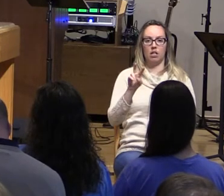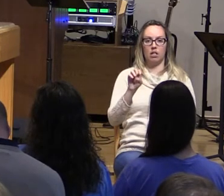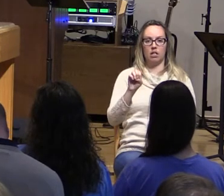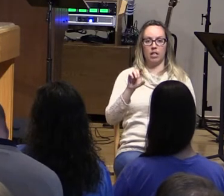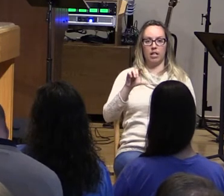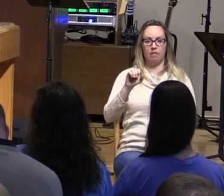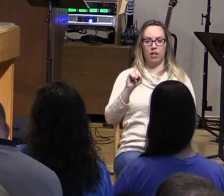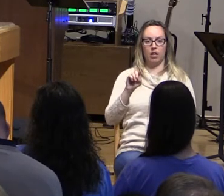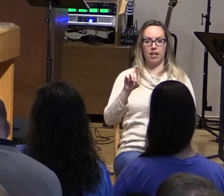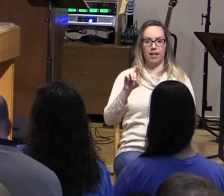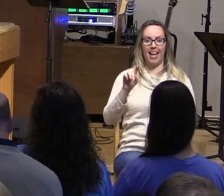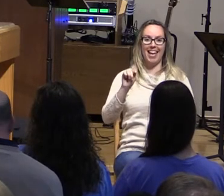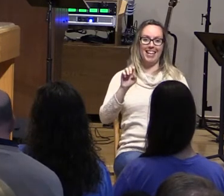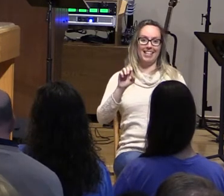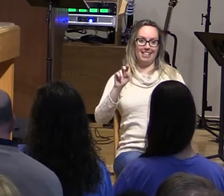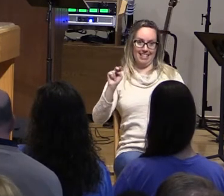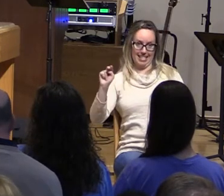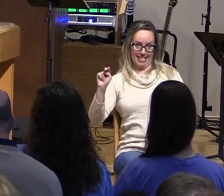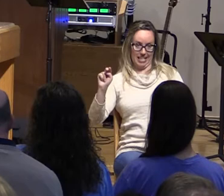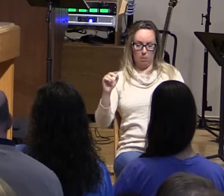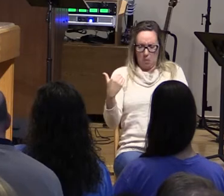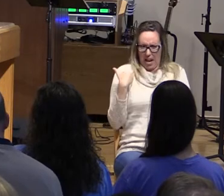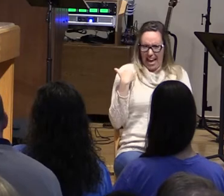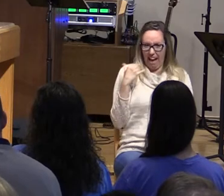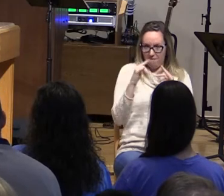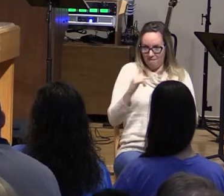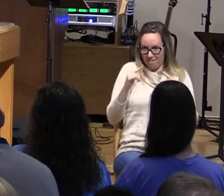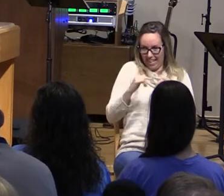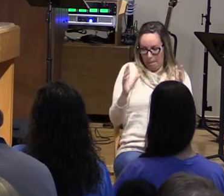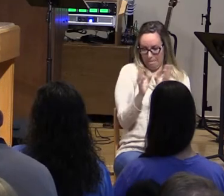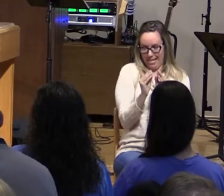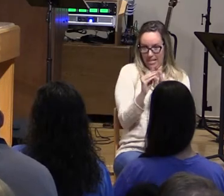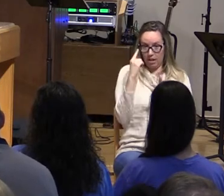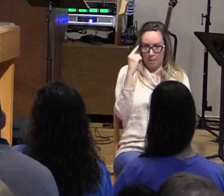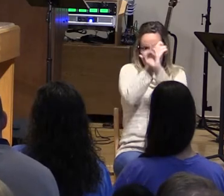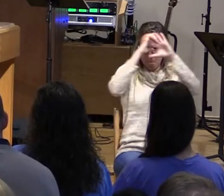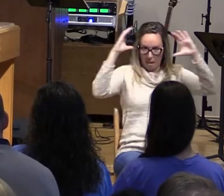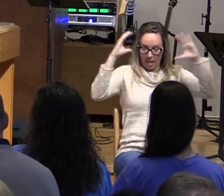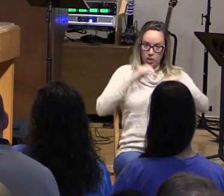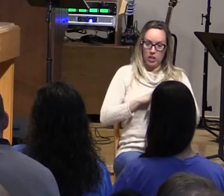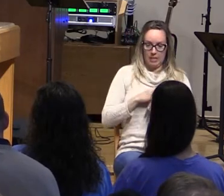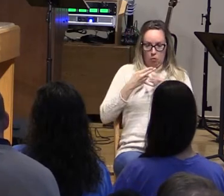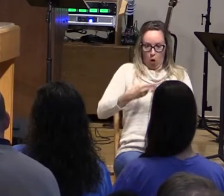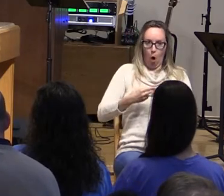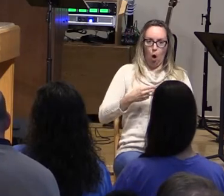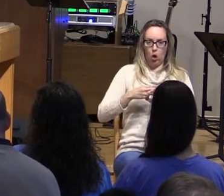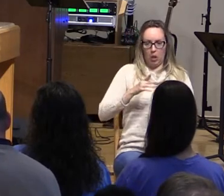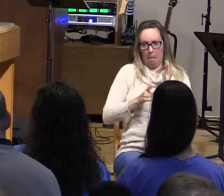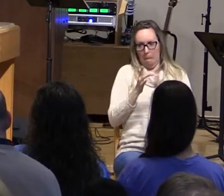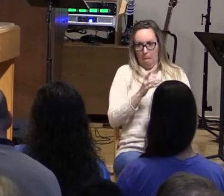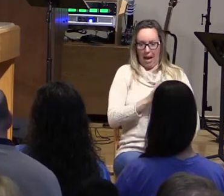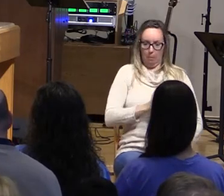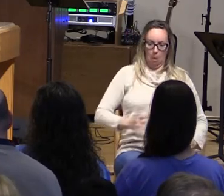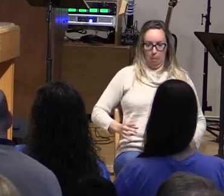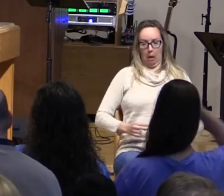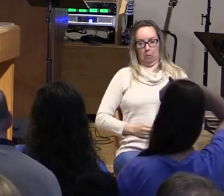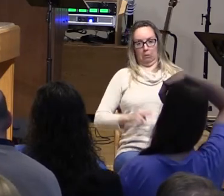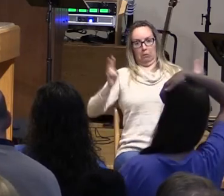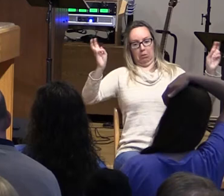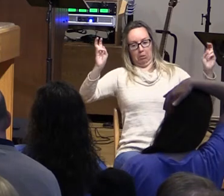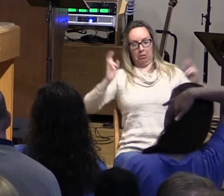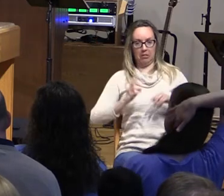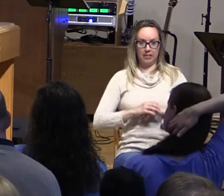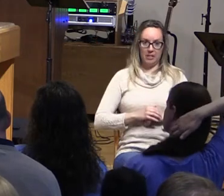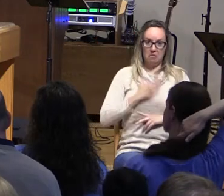And we used to have what was called camp meeting. So imagine we're in Tennessee, it's the Bible Belt, Southern, you know, got